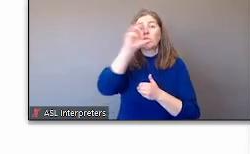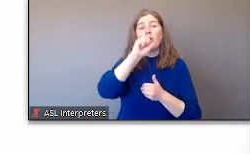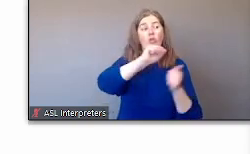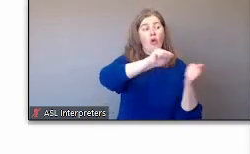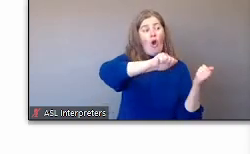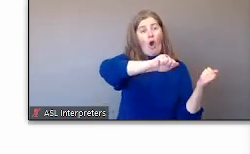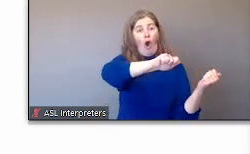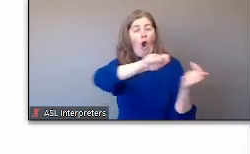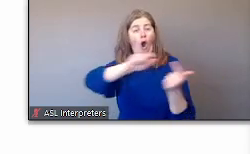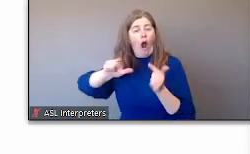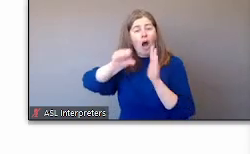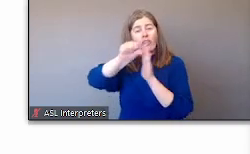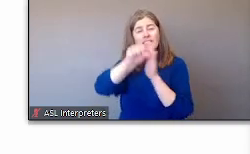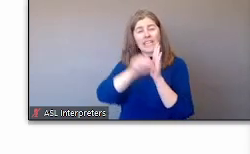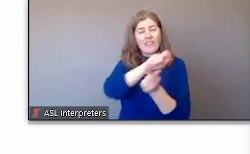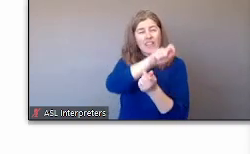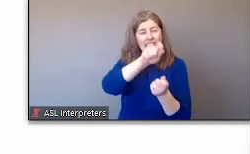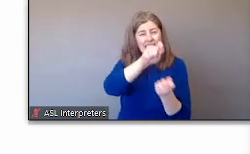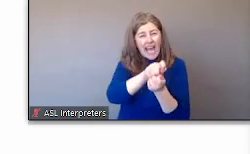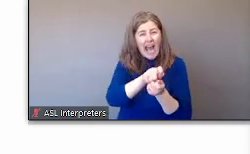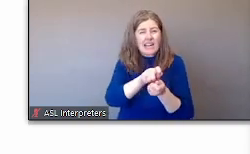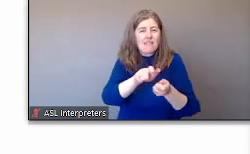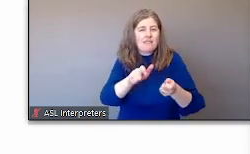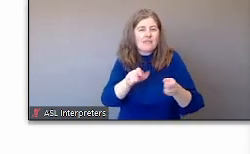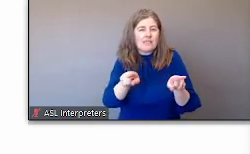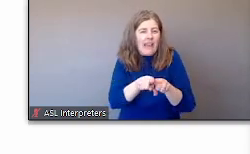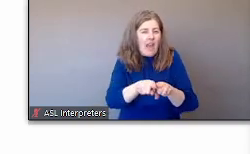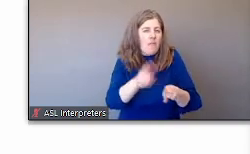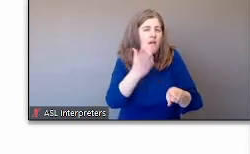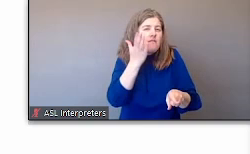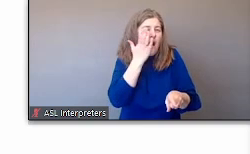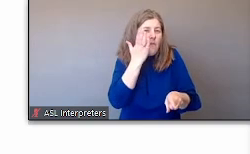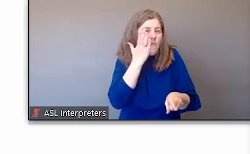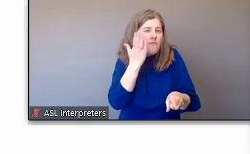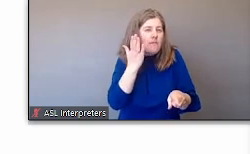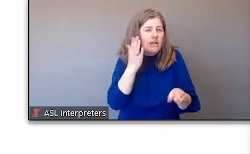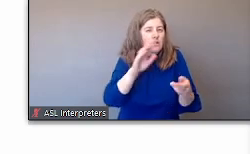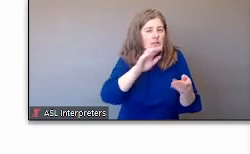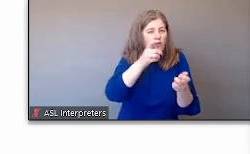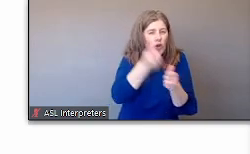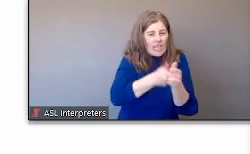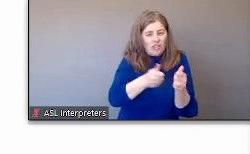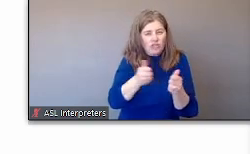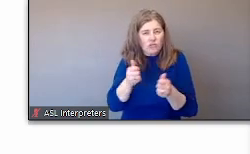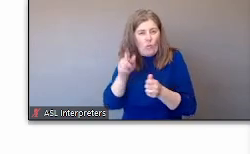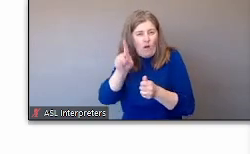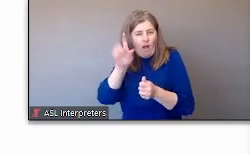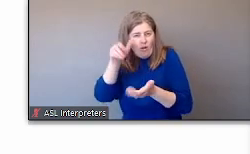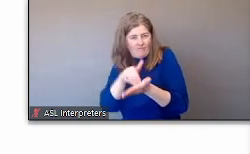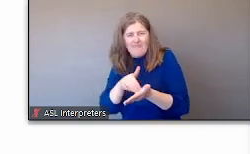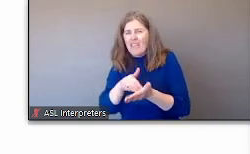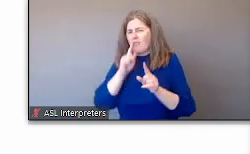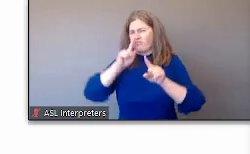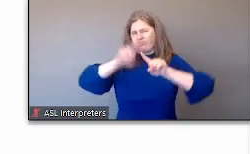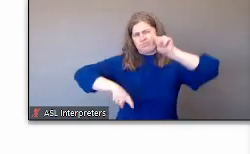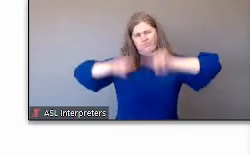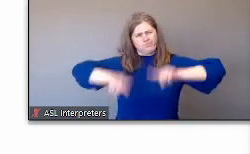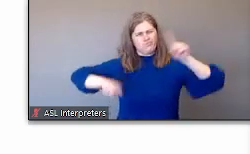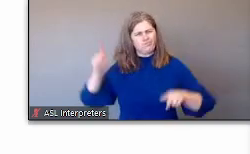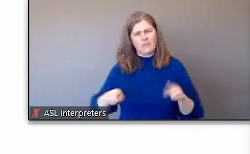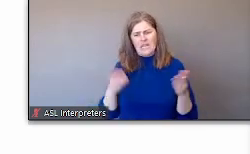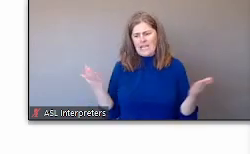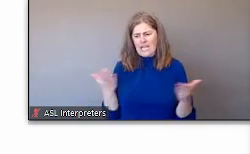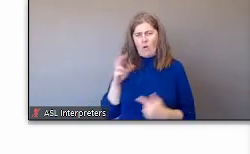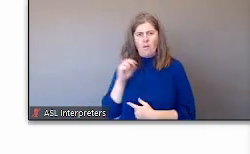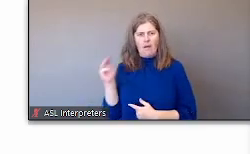same number of hospital beds per 100,000, and they don't. There's more than a 2-to-1 variation. And you've heard many times here that New Mexico's